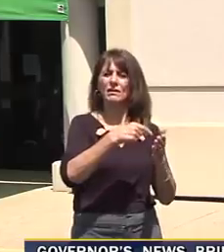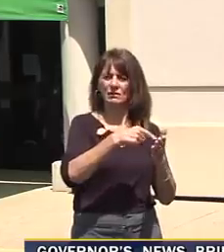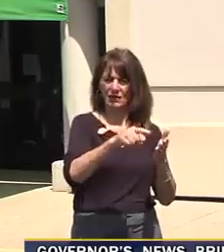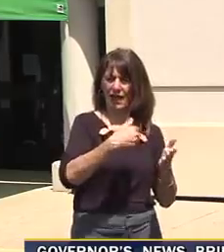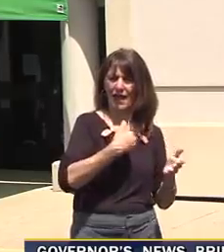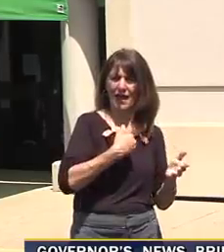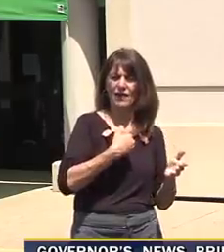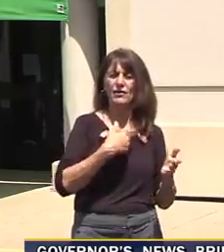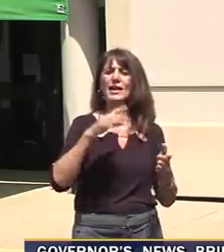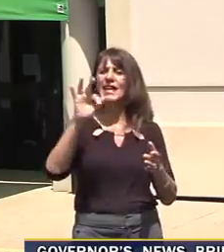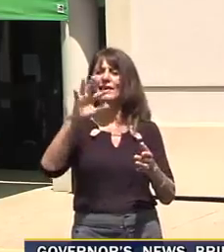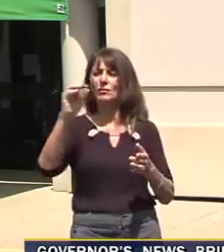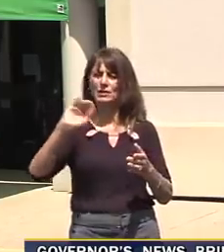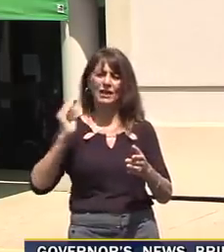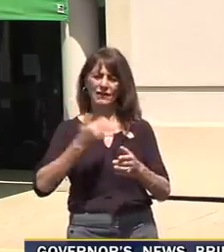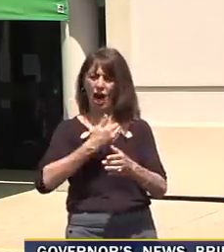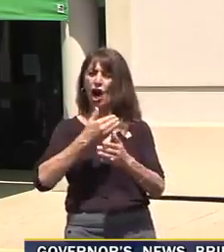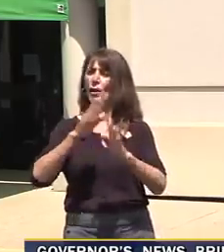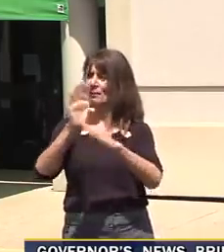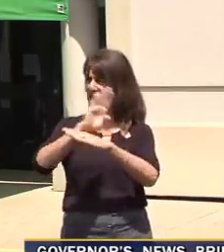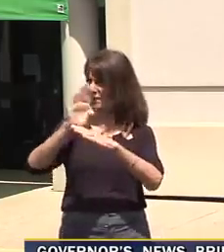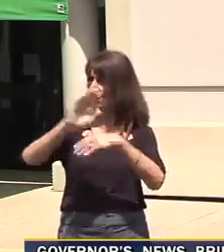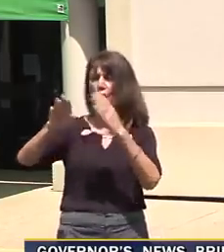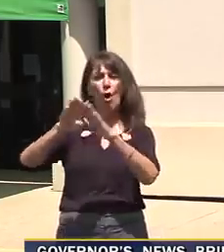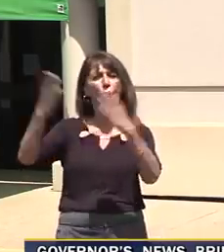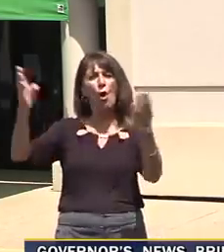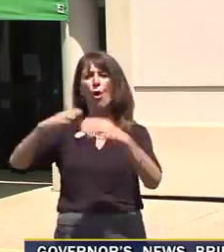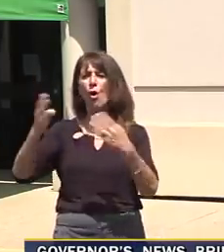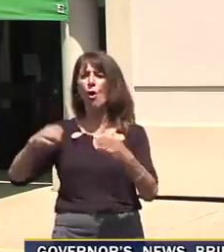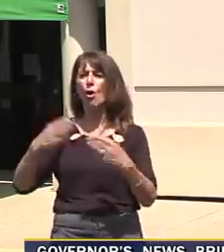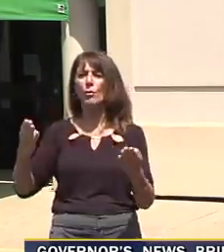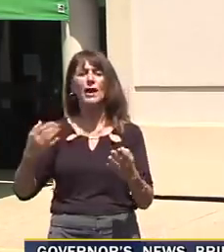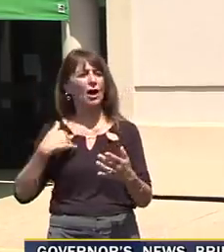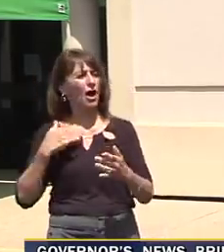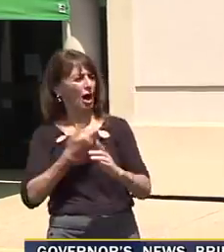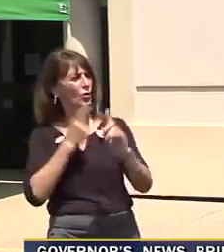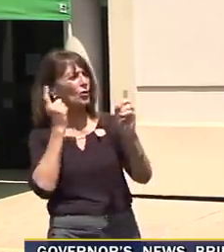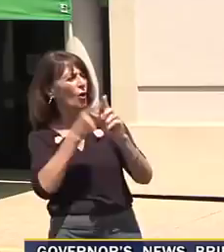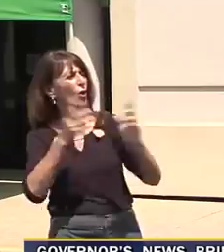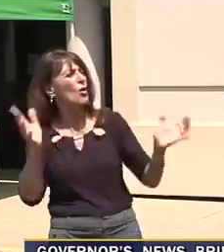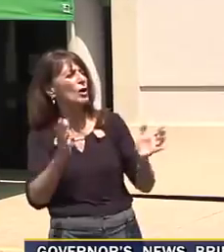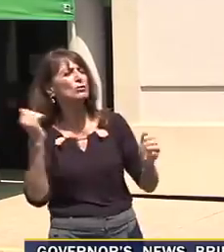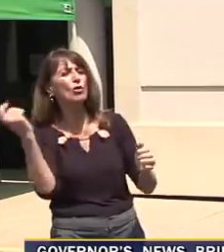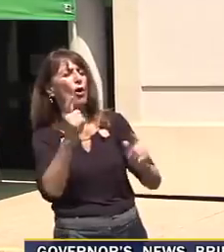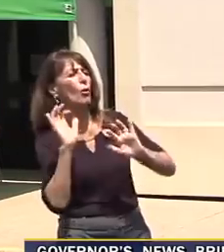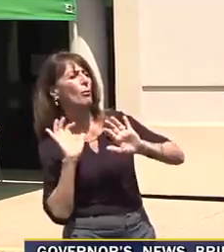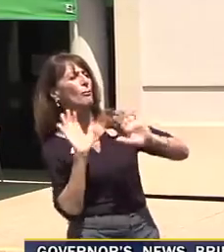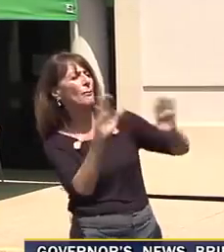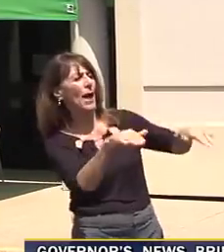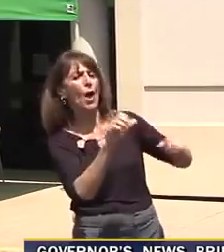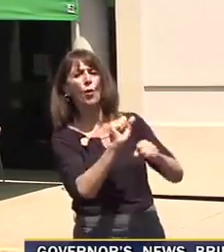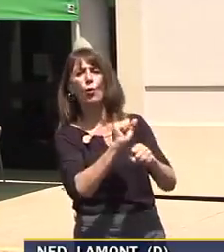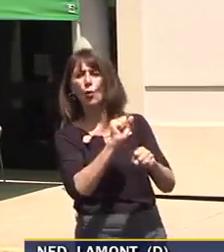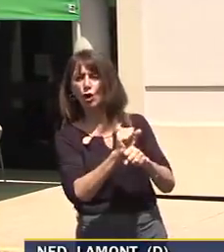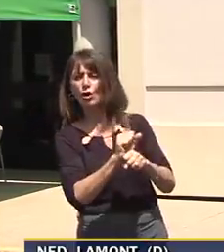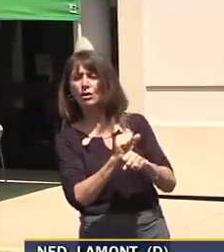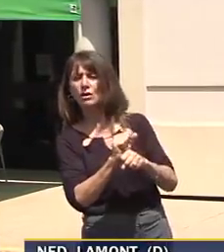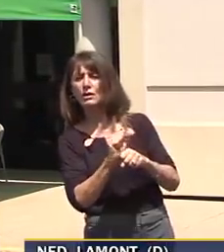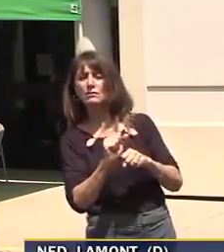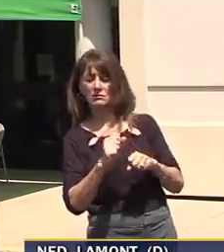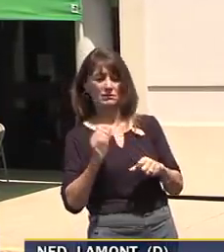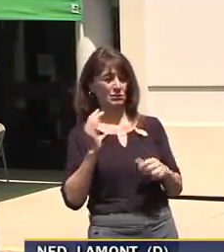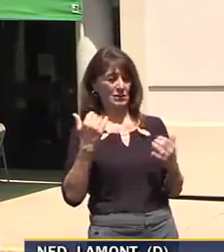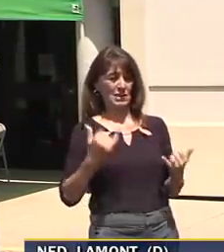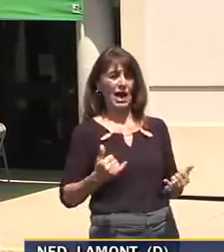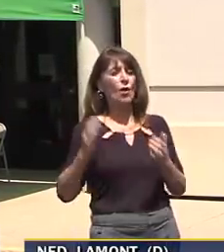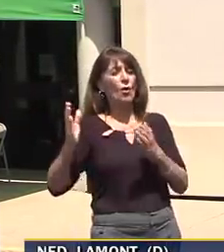95% of our economy. We're urging everybody we can to get back to work. You've got another month, and now's the time